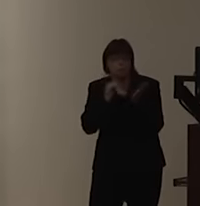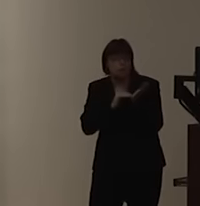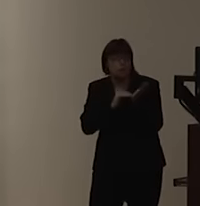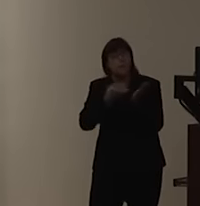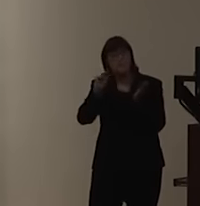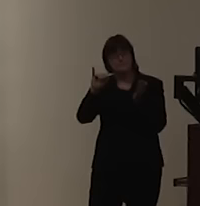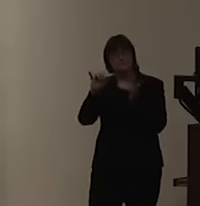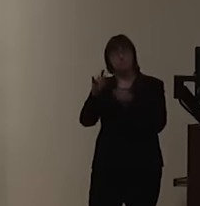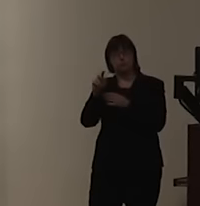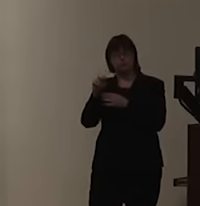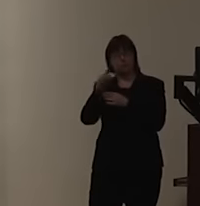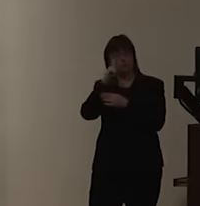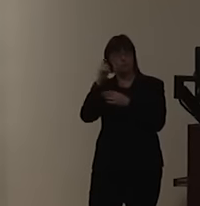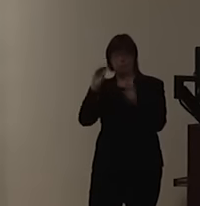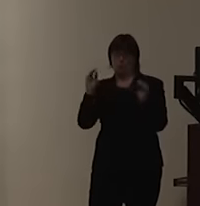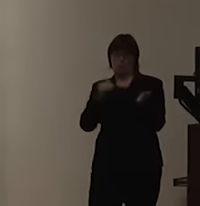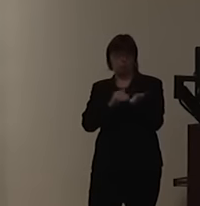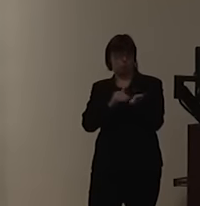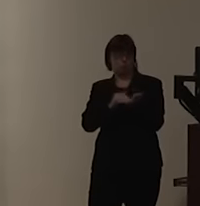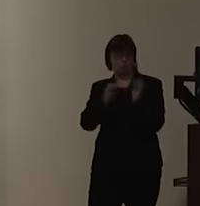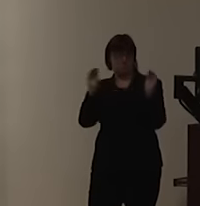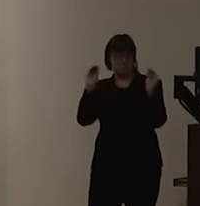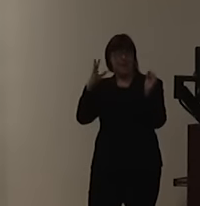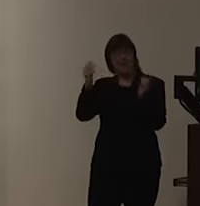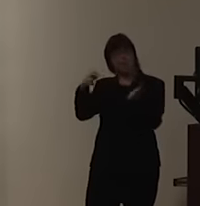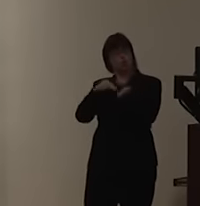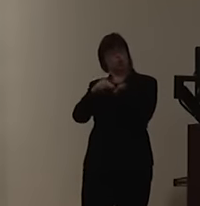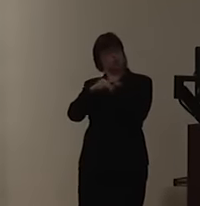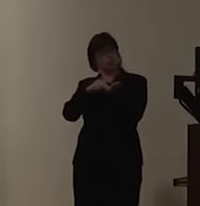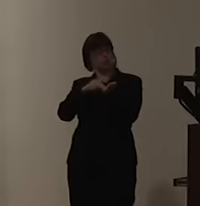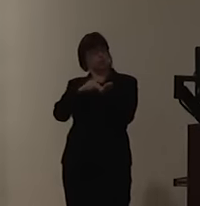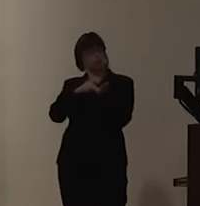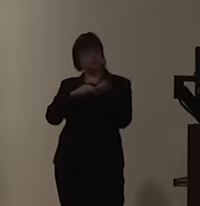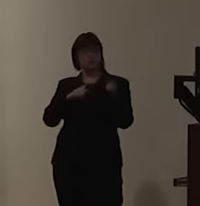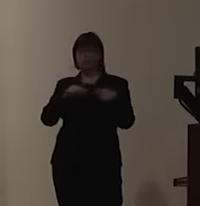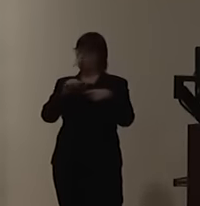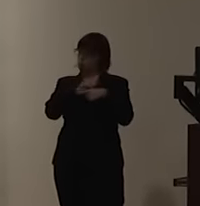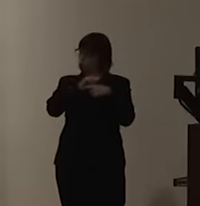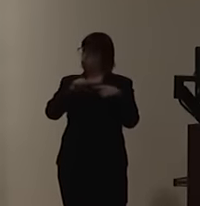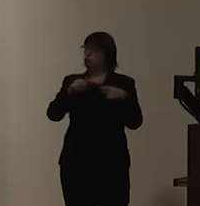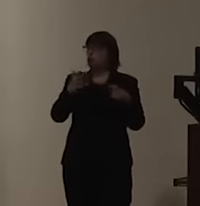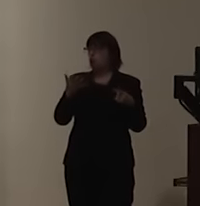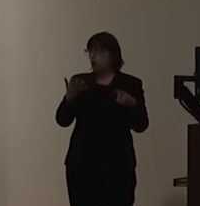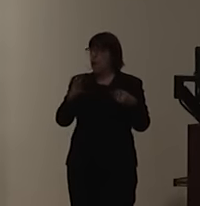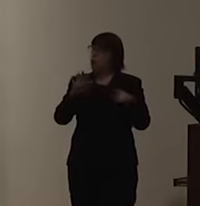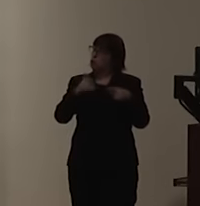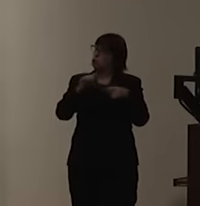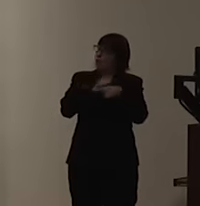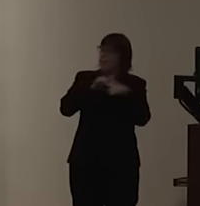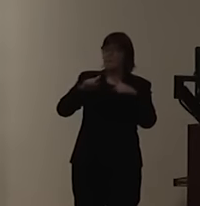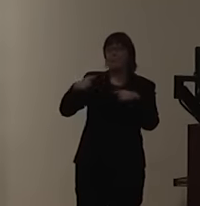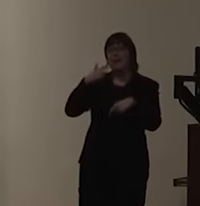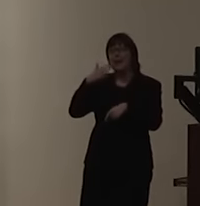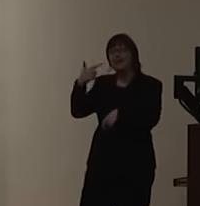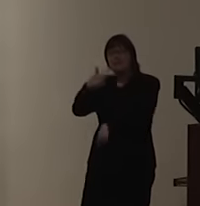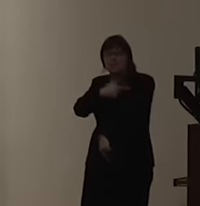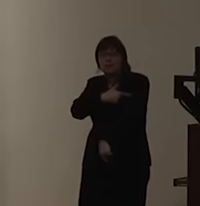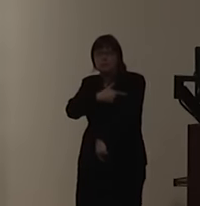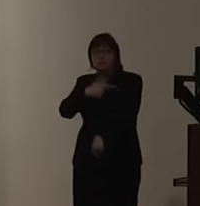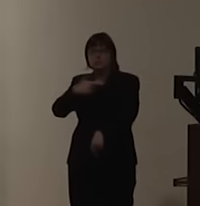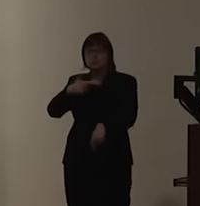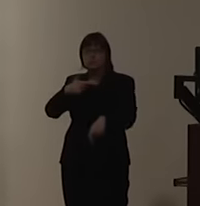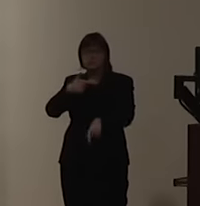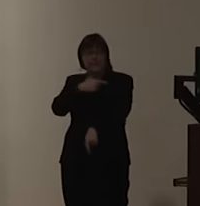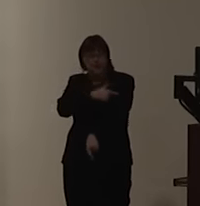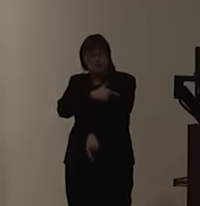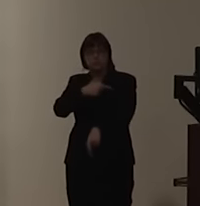mission hospitals, and I have no doctor. And the nurses, I'm not saying they're undertrained, but they were reusing the same needles to do